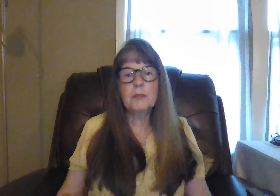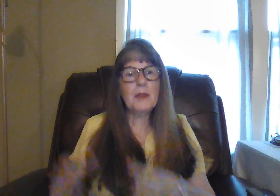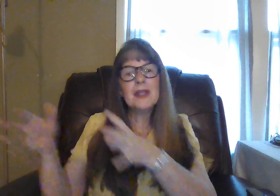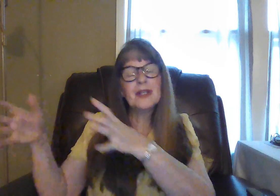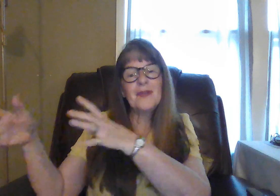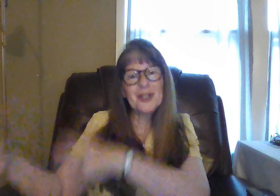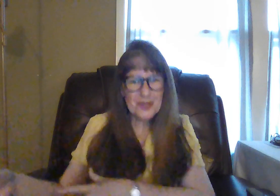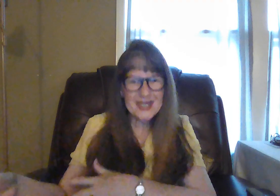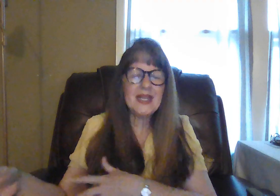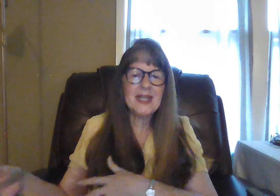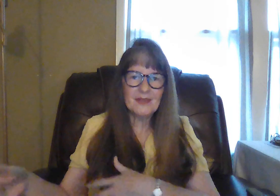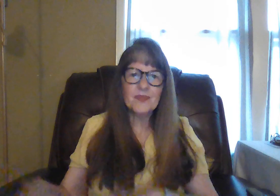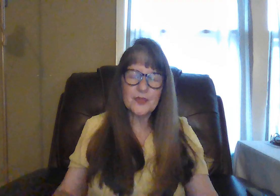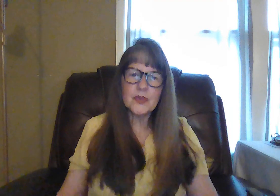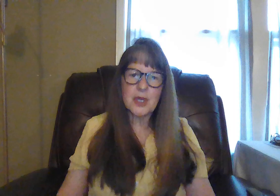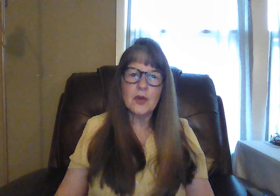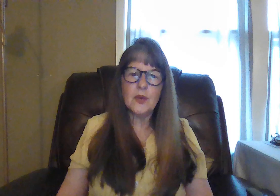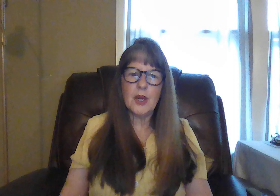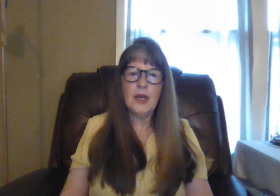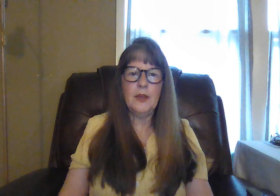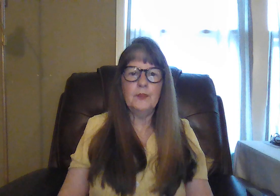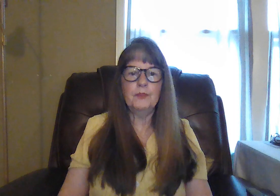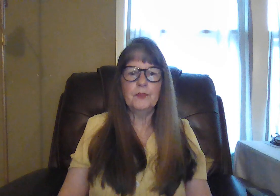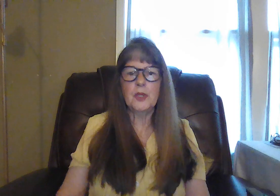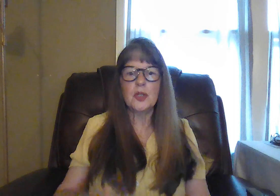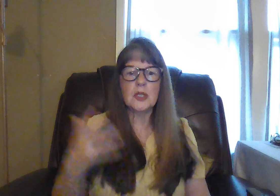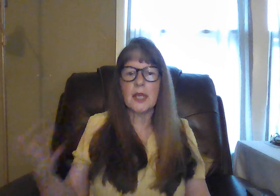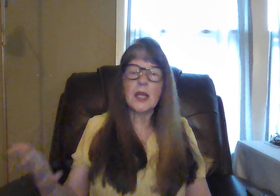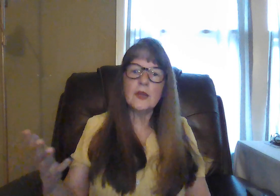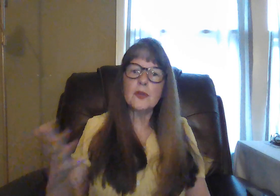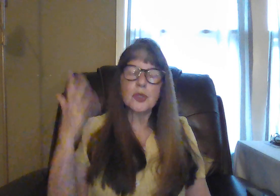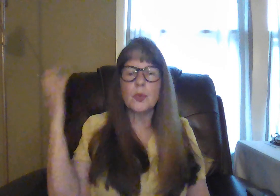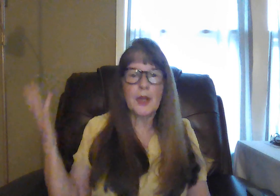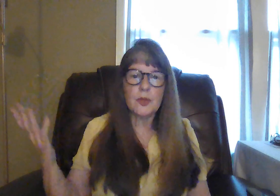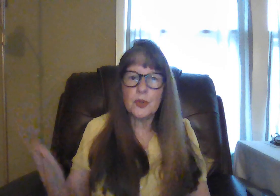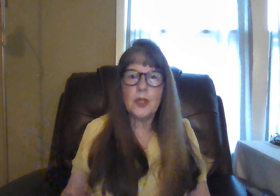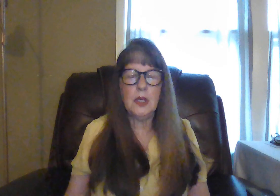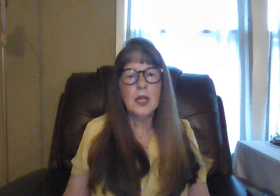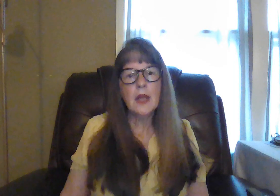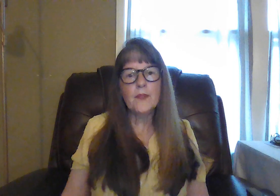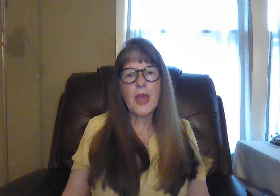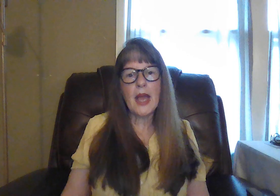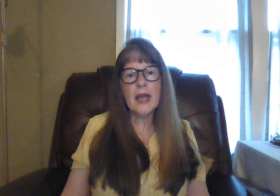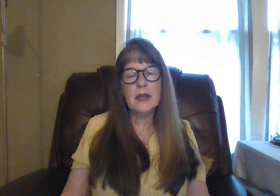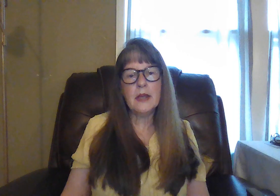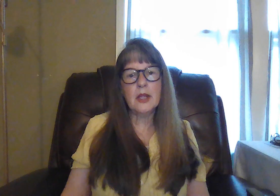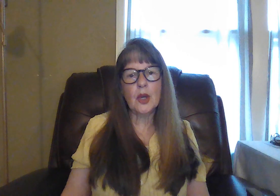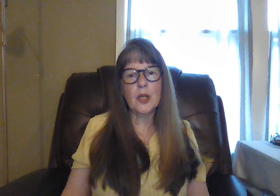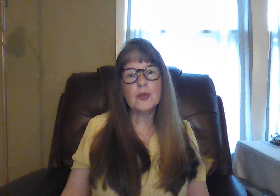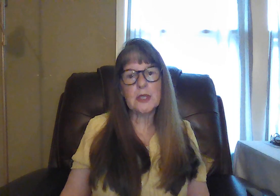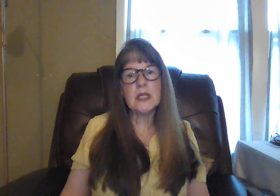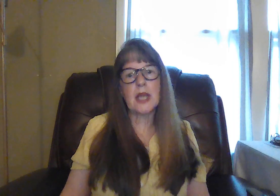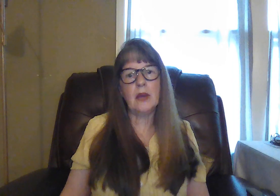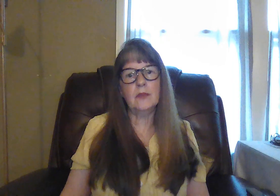they may still have electricity. So just like there's a store down the street that their electricity's out,